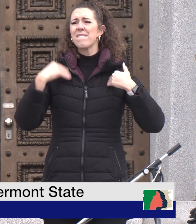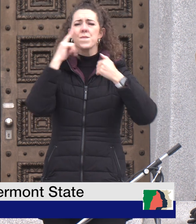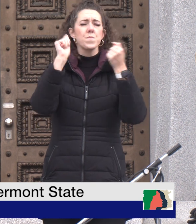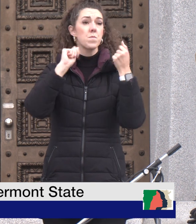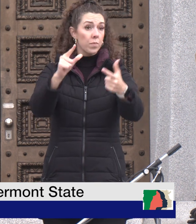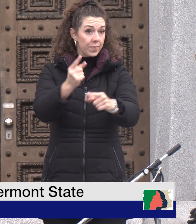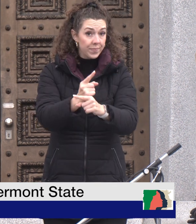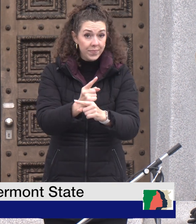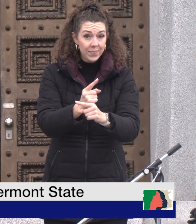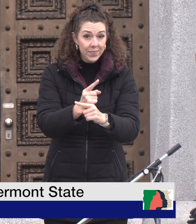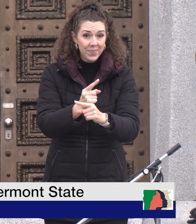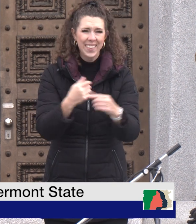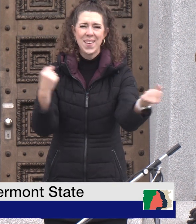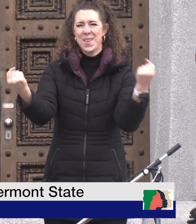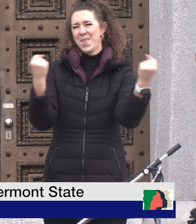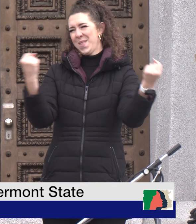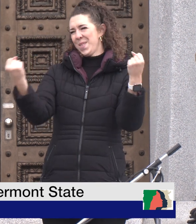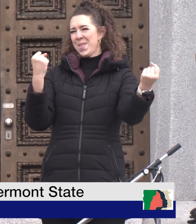Yes.